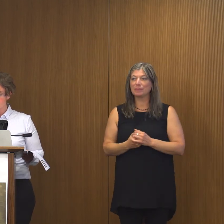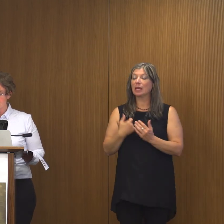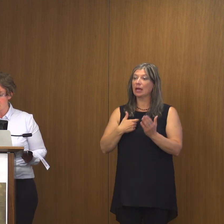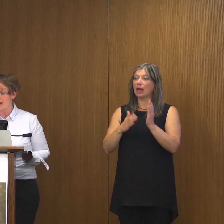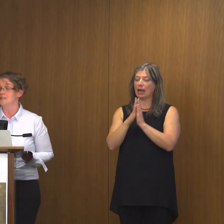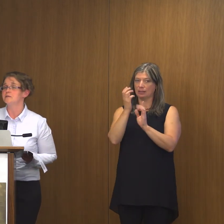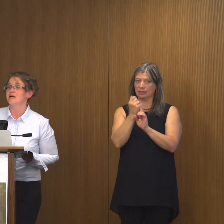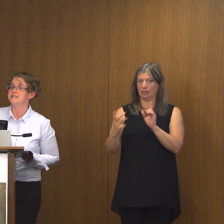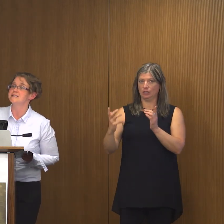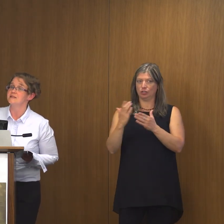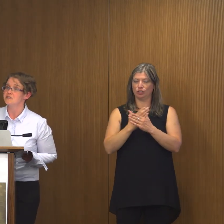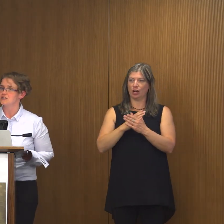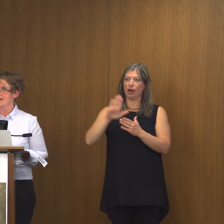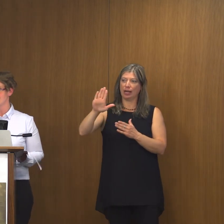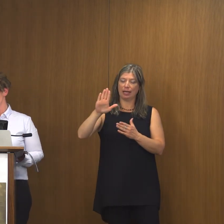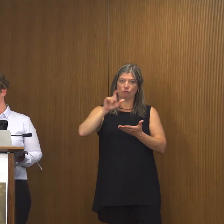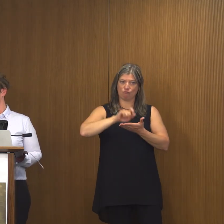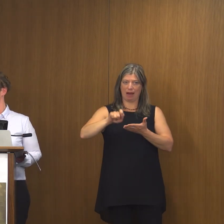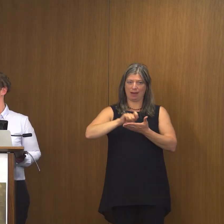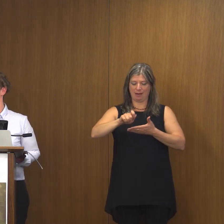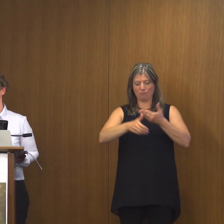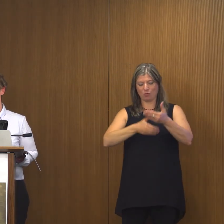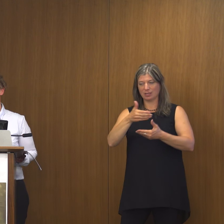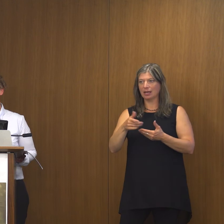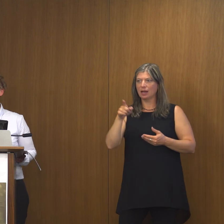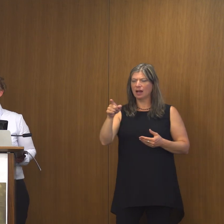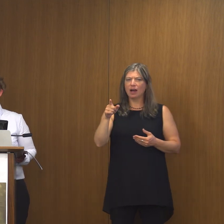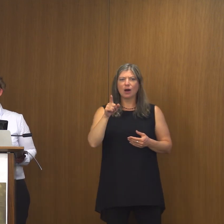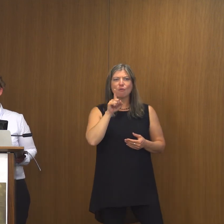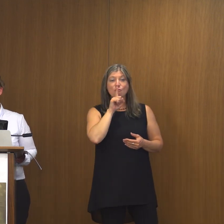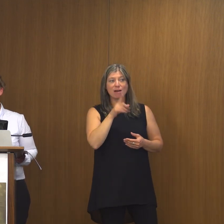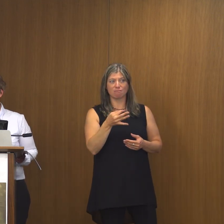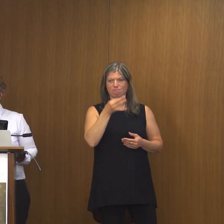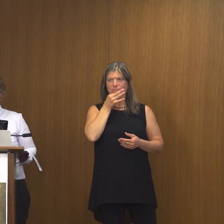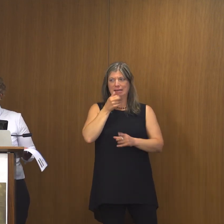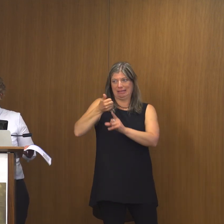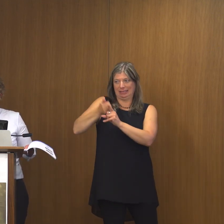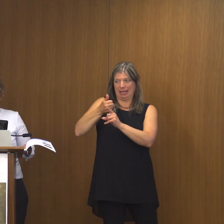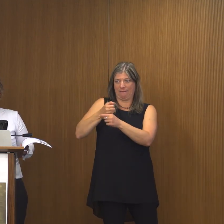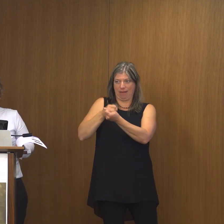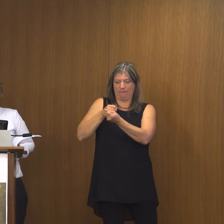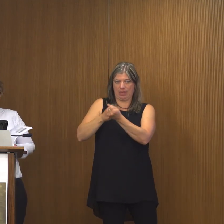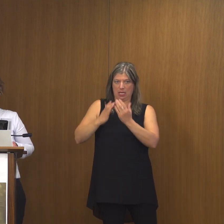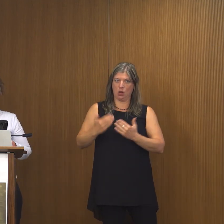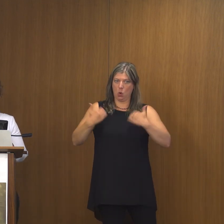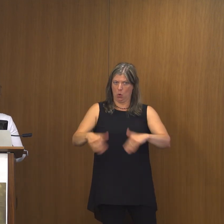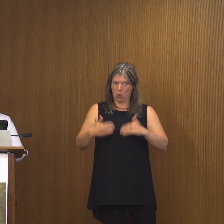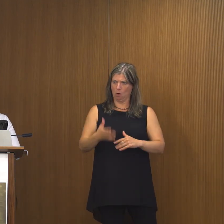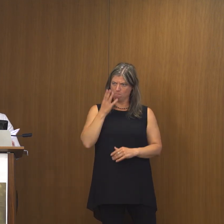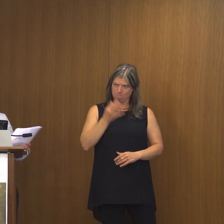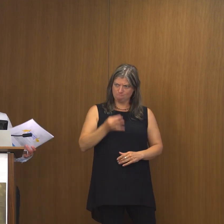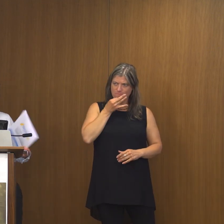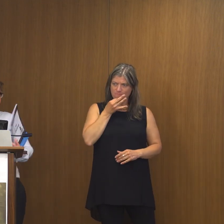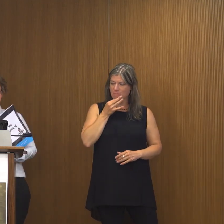share a little bit about how Liam writes a speech, as he is an incredibly experienced self-advocate. I want to show you